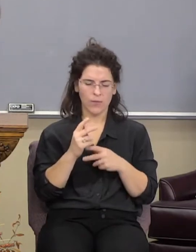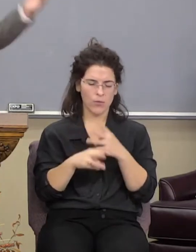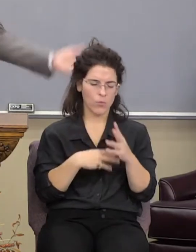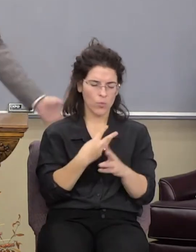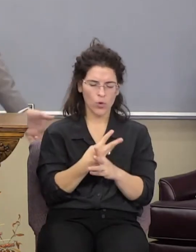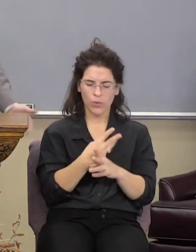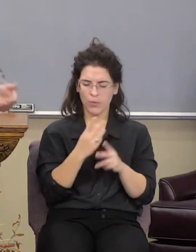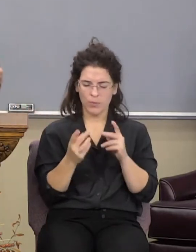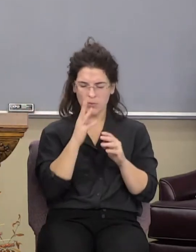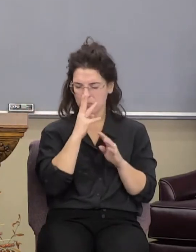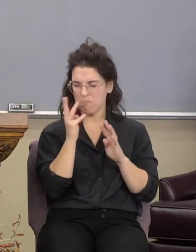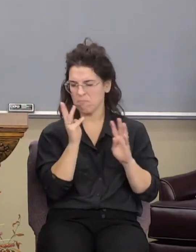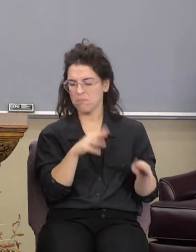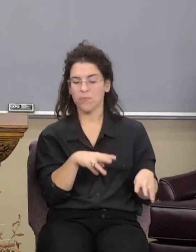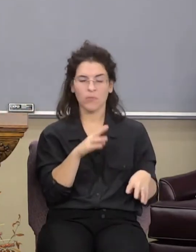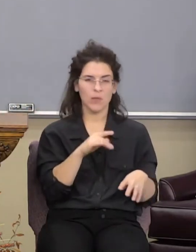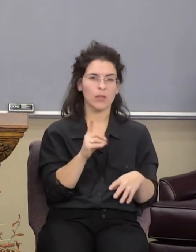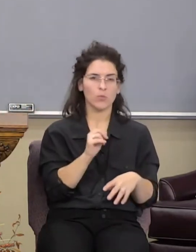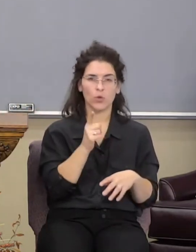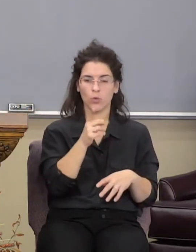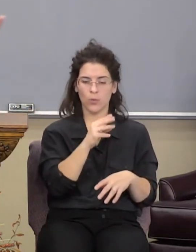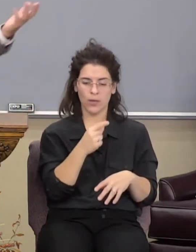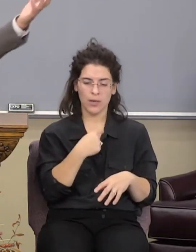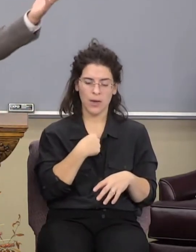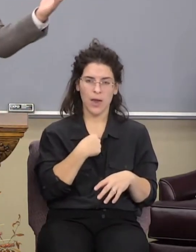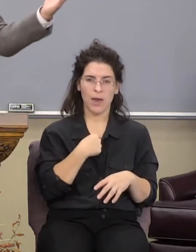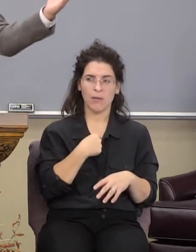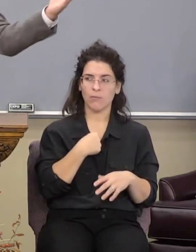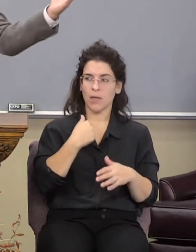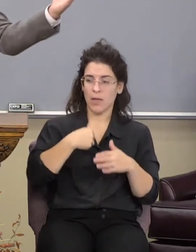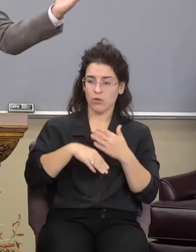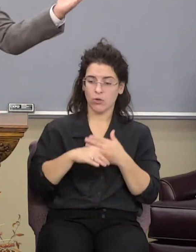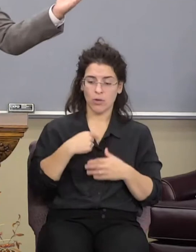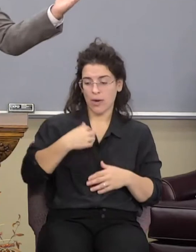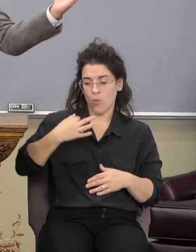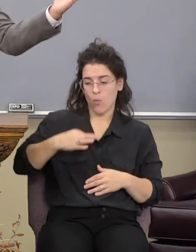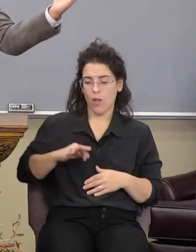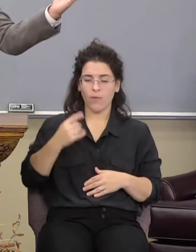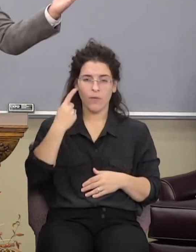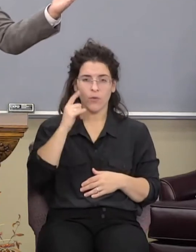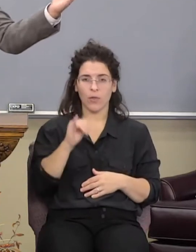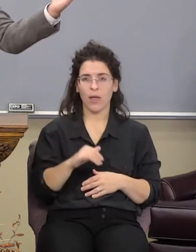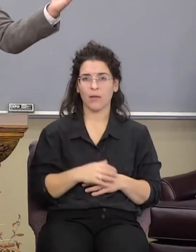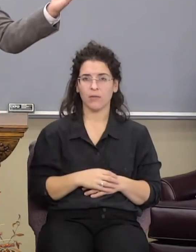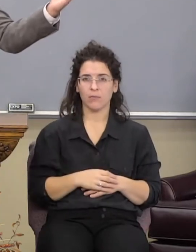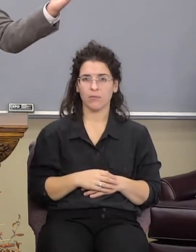who are discarded. That's where you and I come in. I qualify.